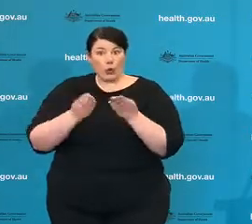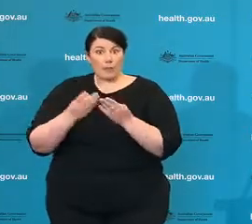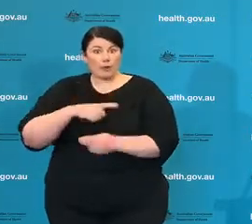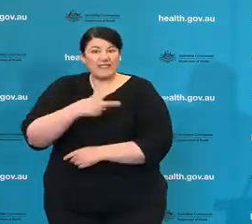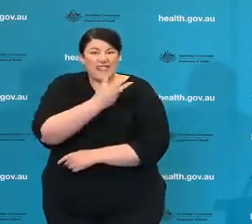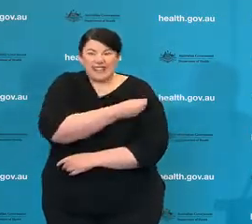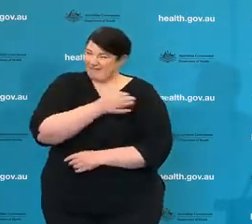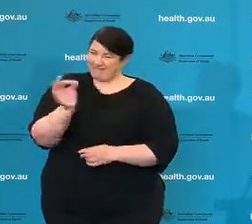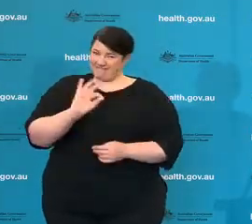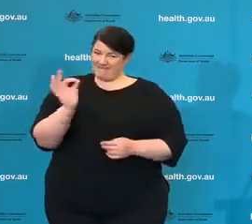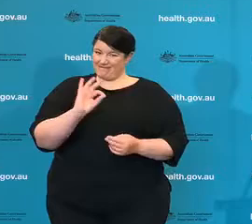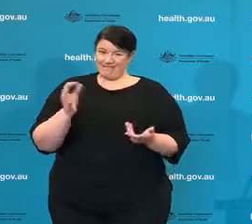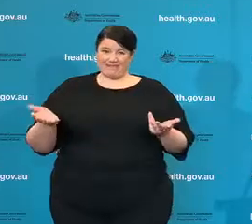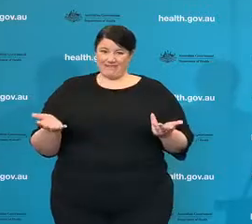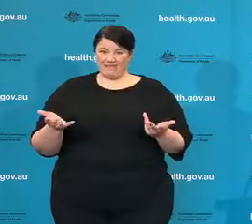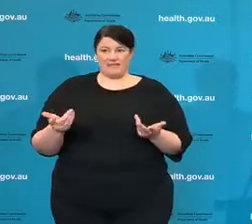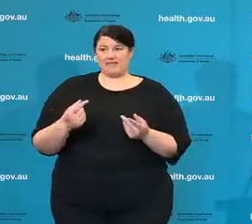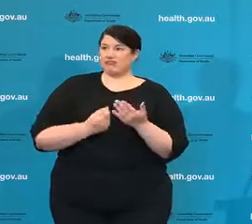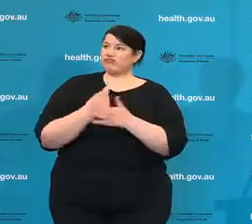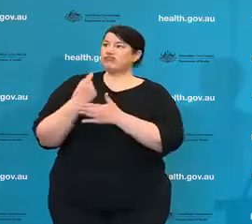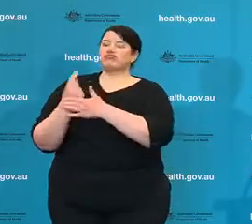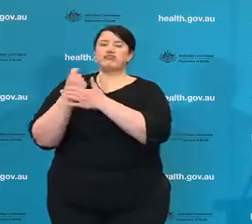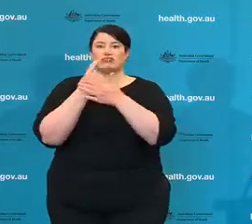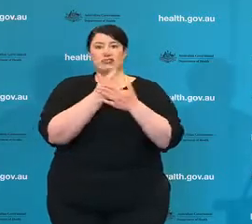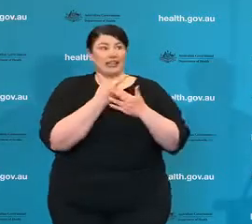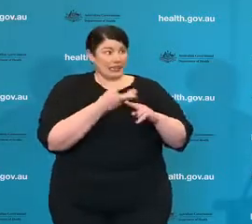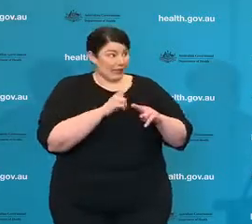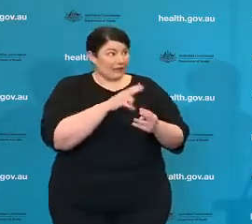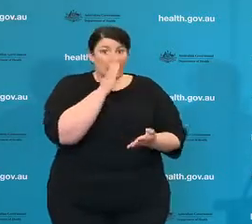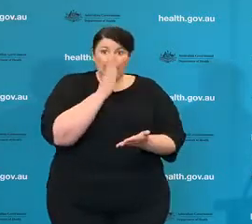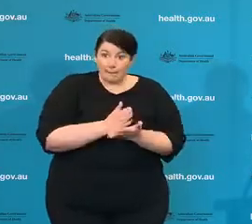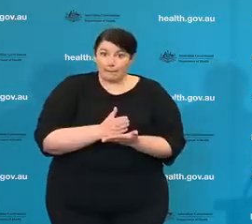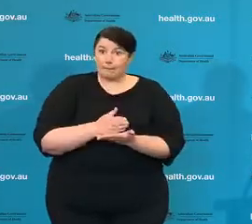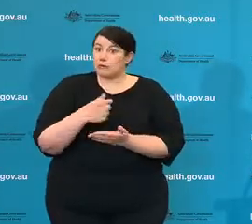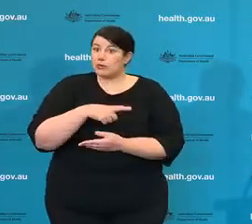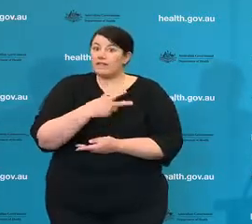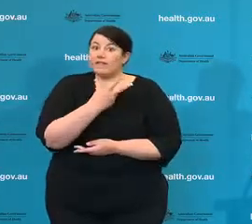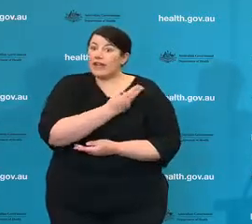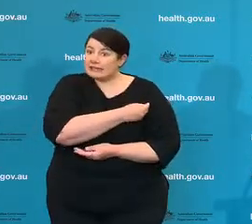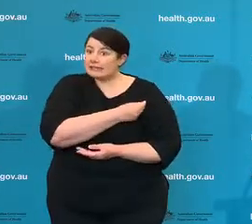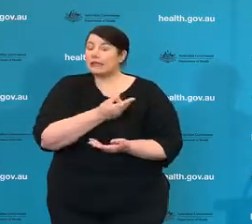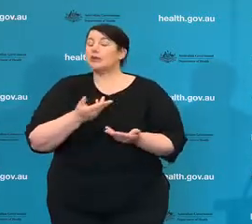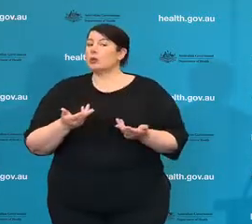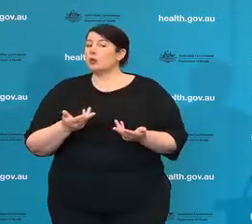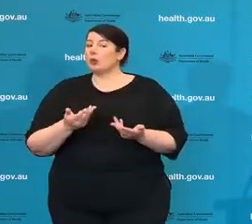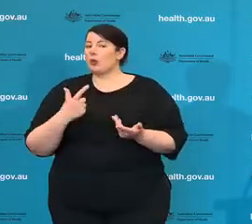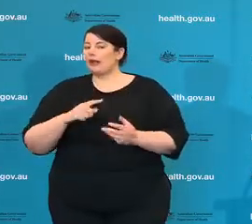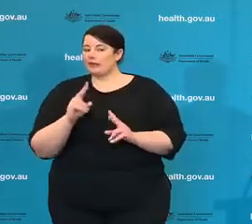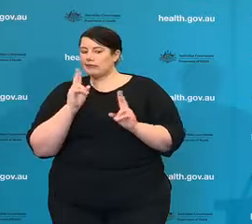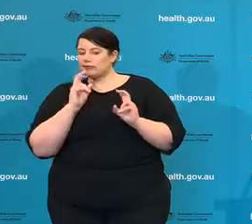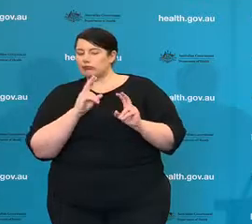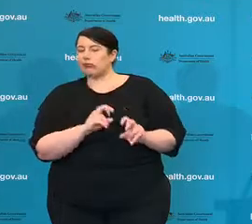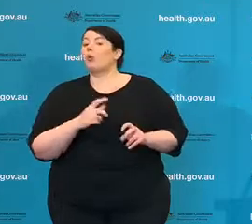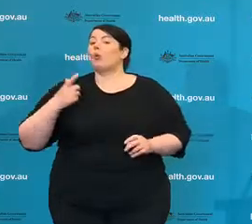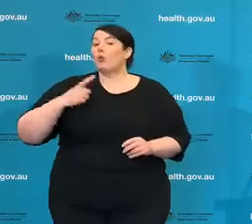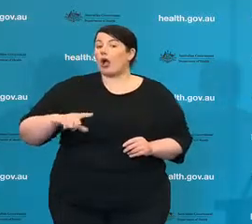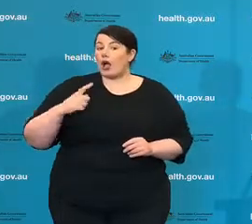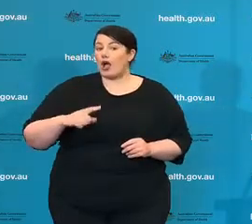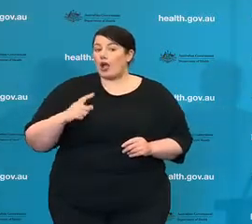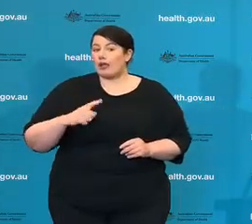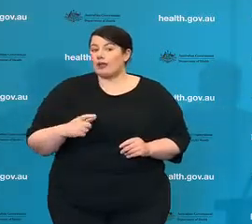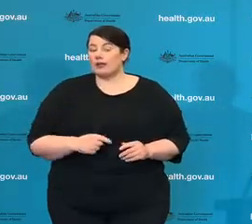vaccines. But nonetheless, it is, if true, it is something that needs to be investigated. But the most important